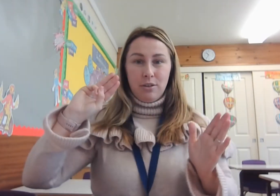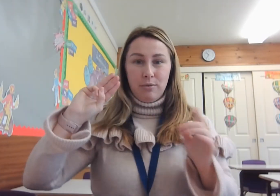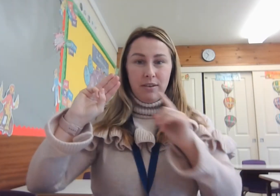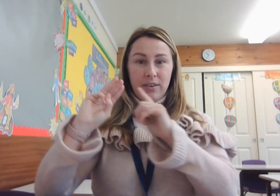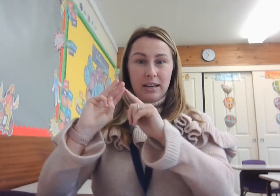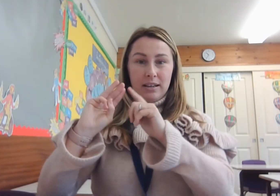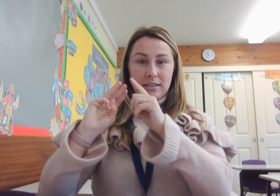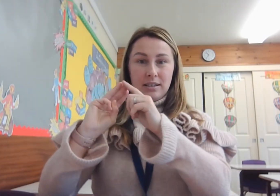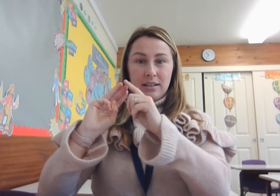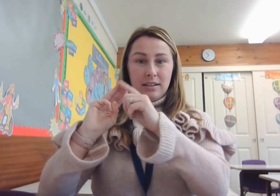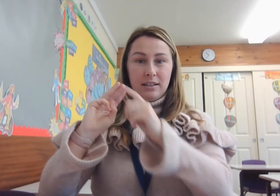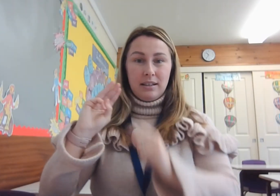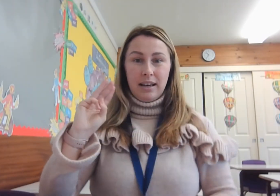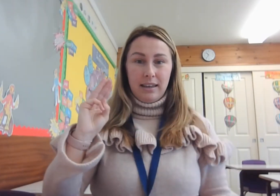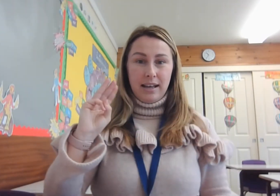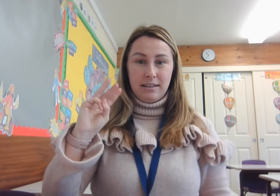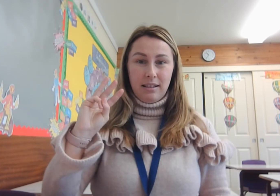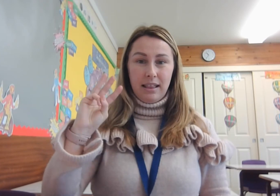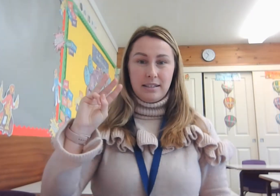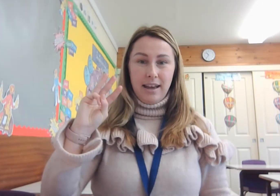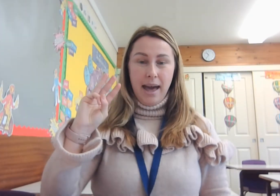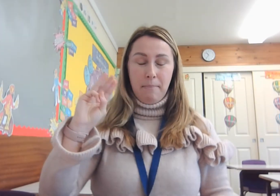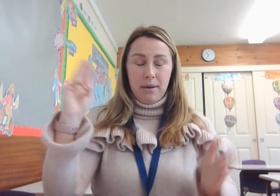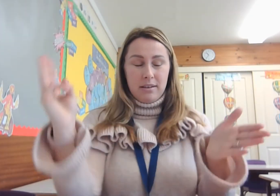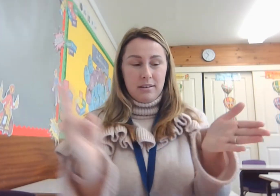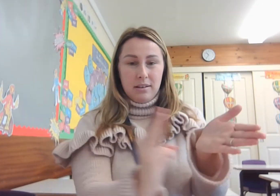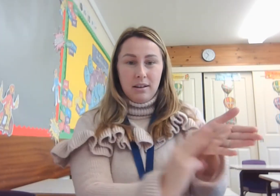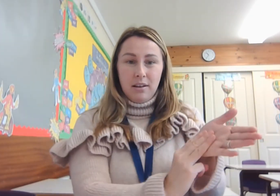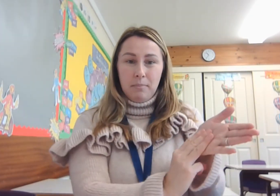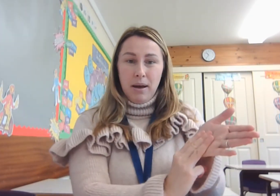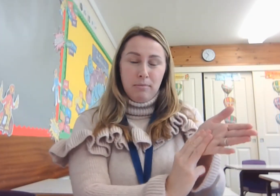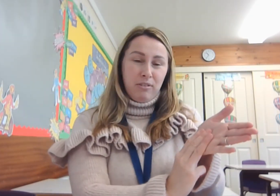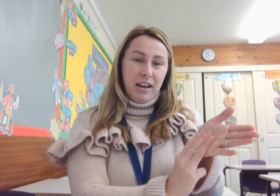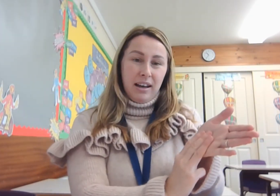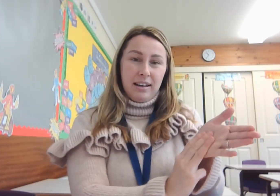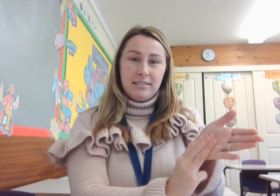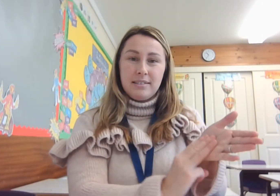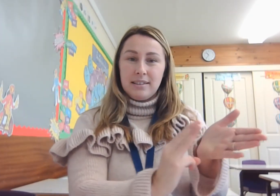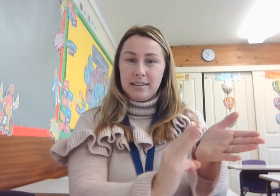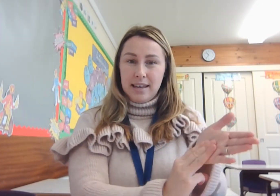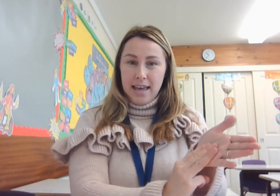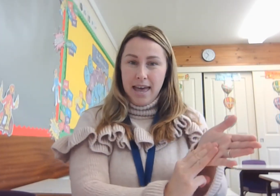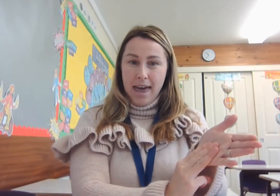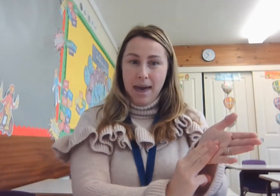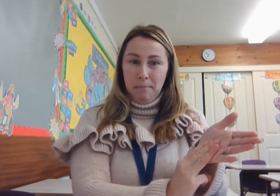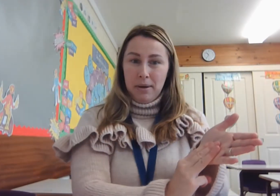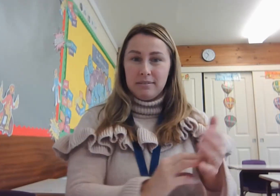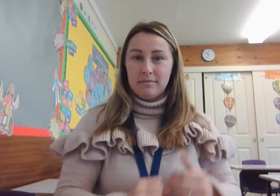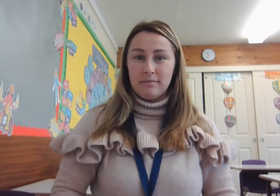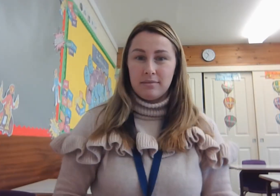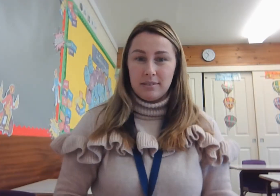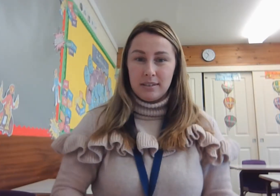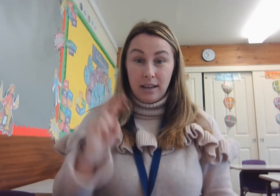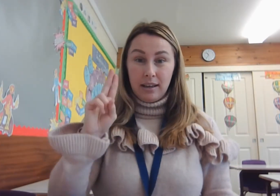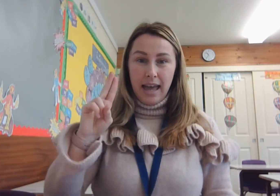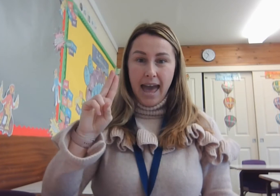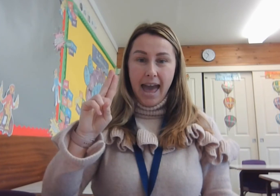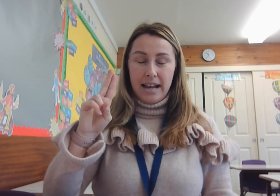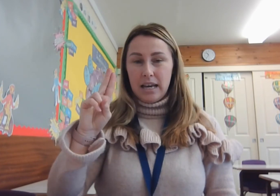Three fingers, like the letter M on the palm of our hand. M. N.